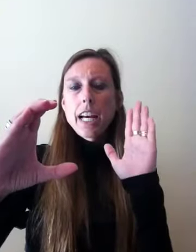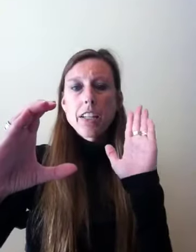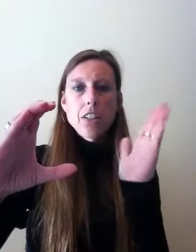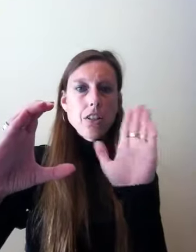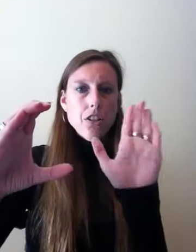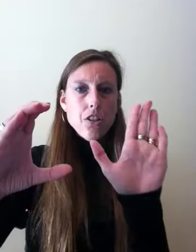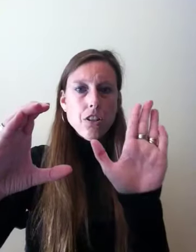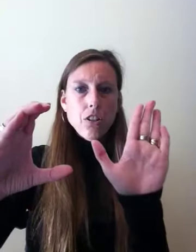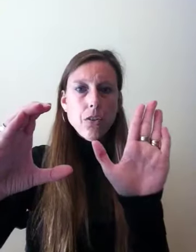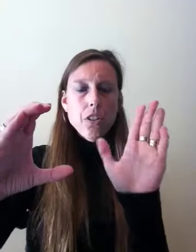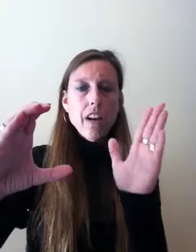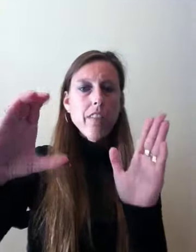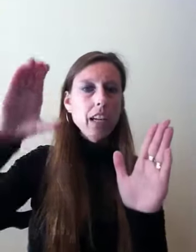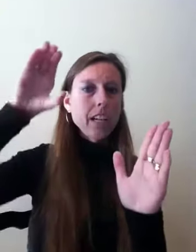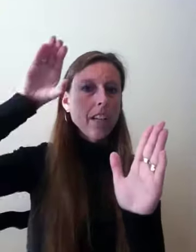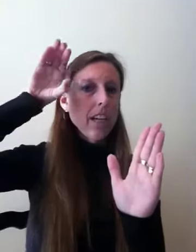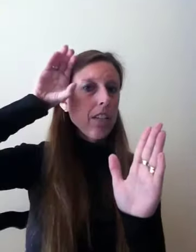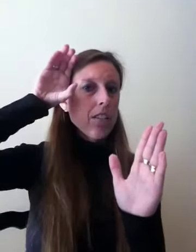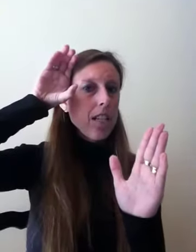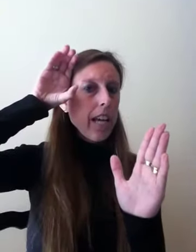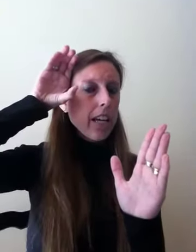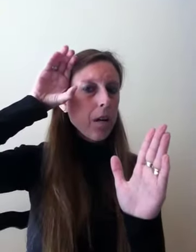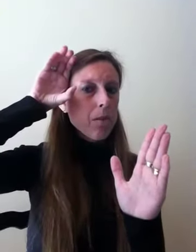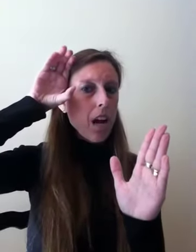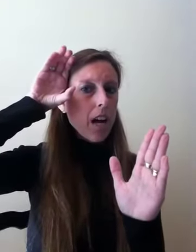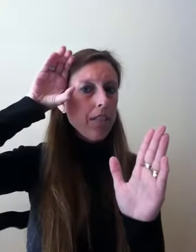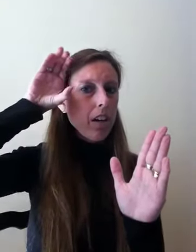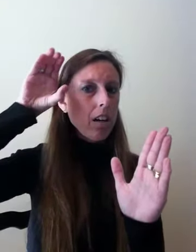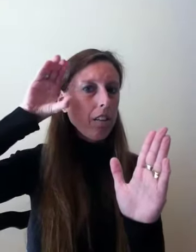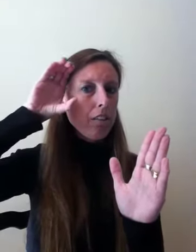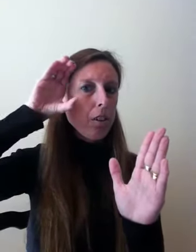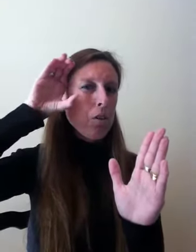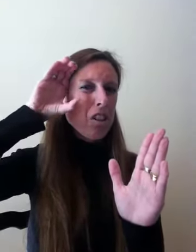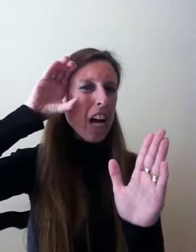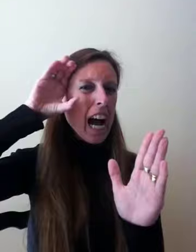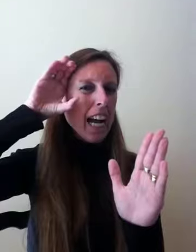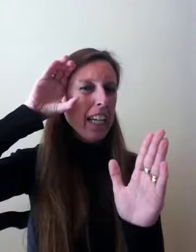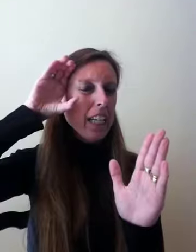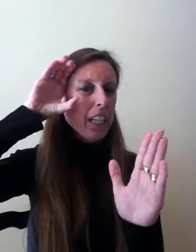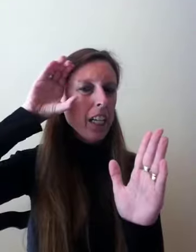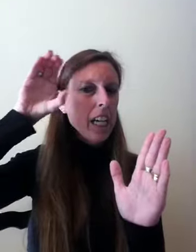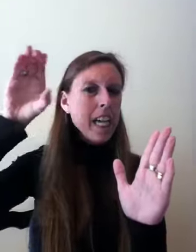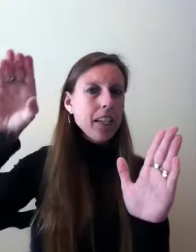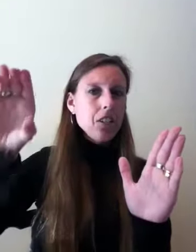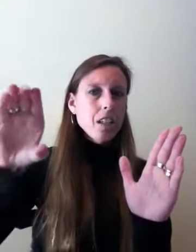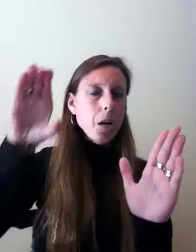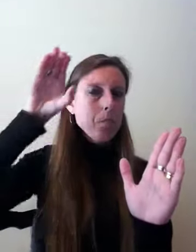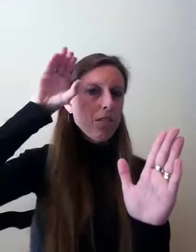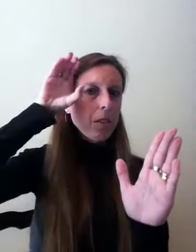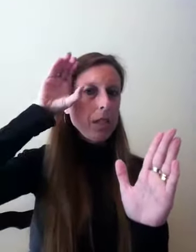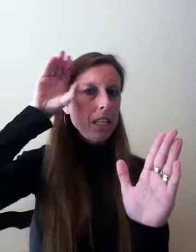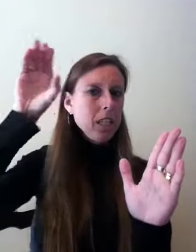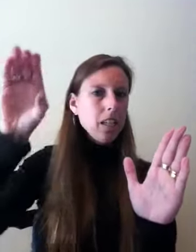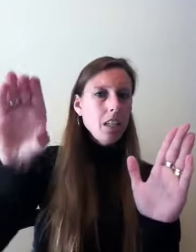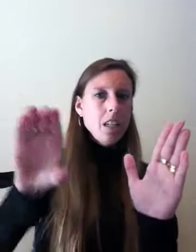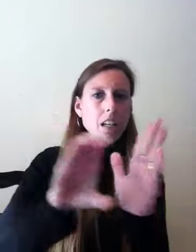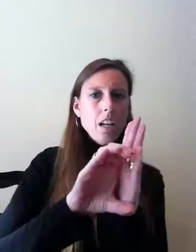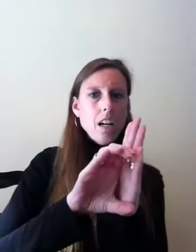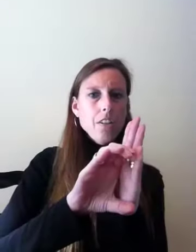and just your closed 5 hand. Your C hand comes off of close to your eye here, and it just comes from here to